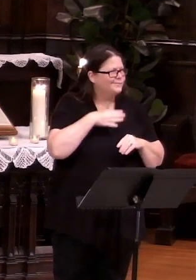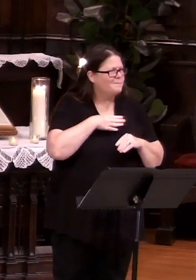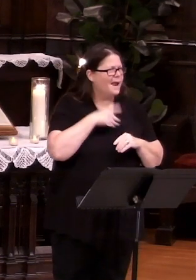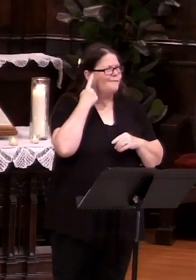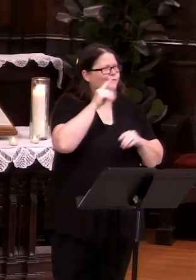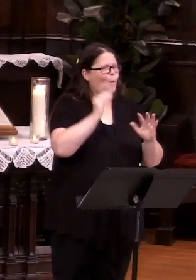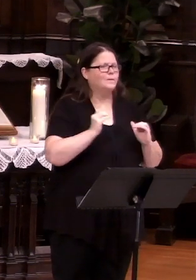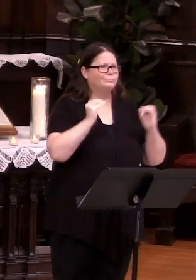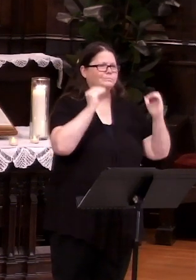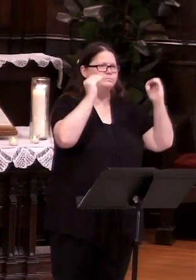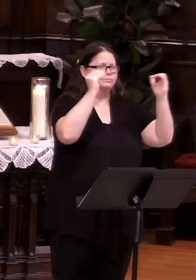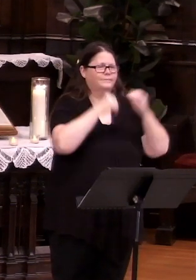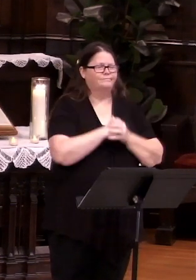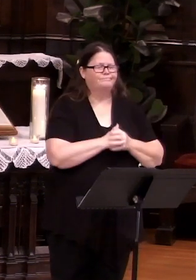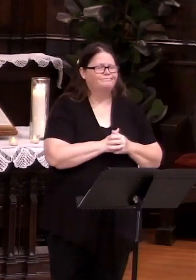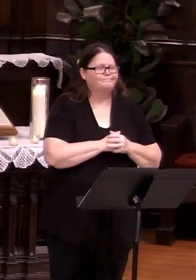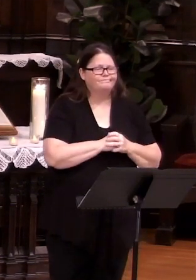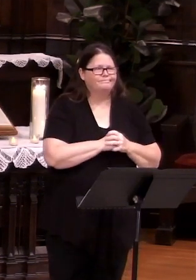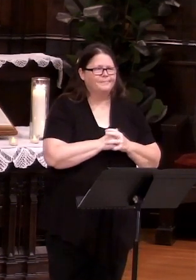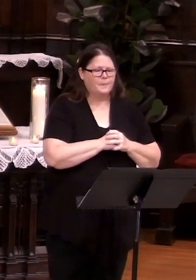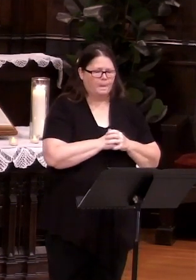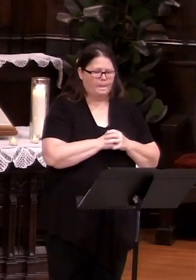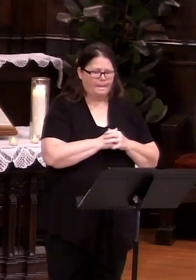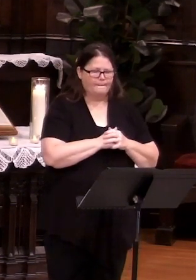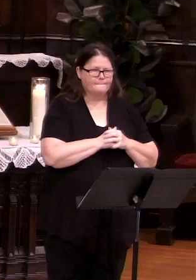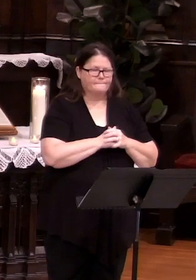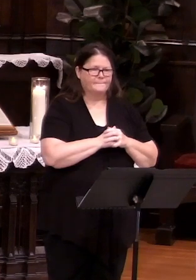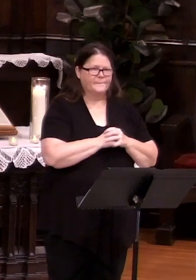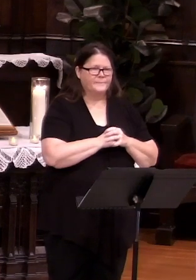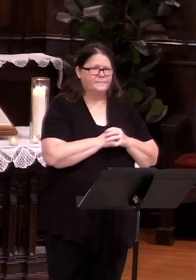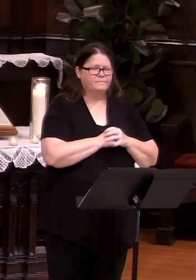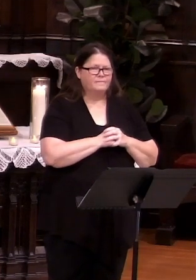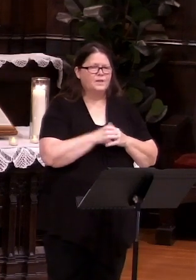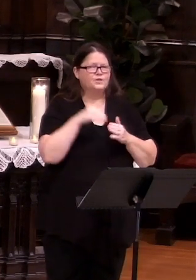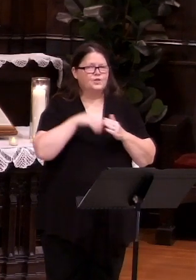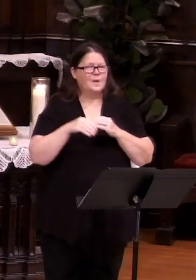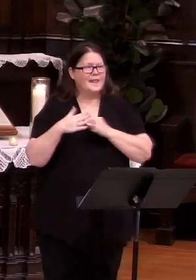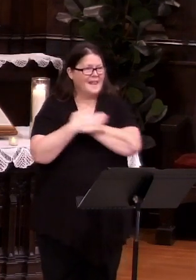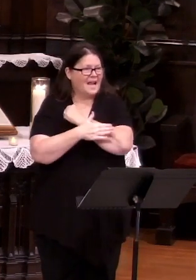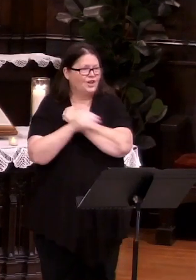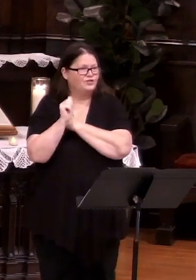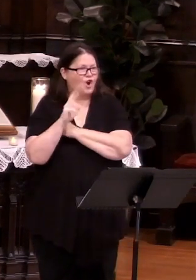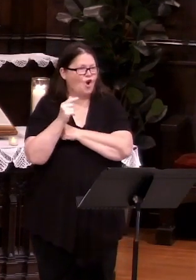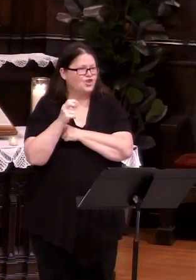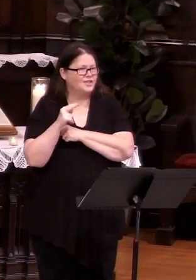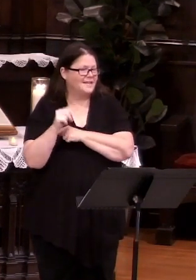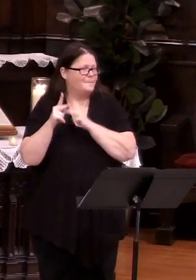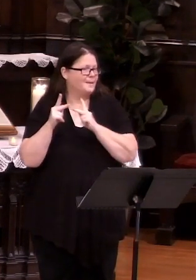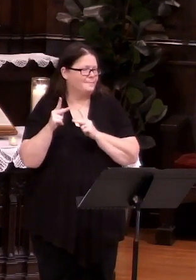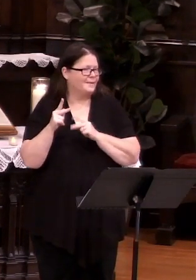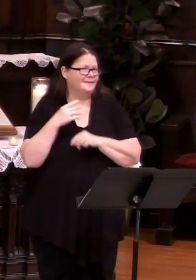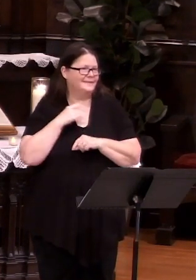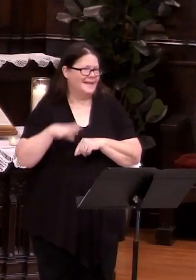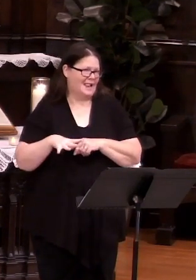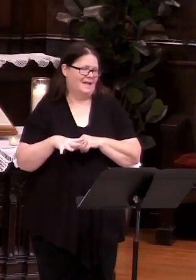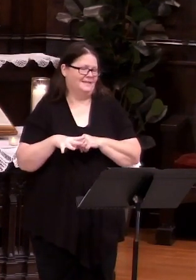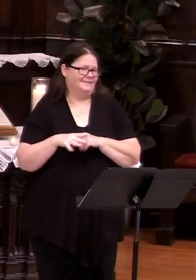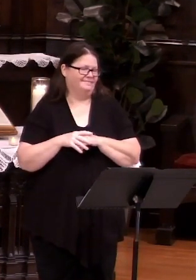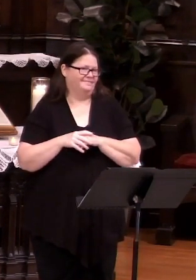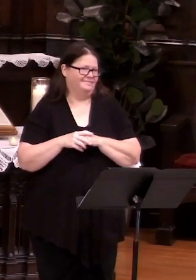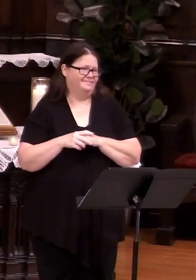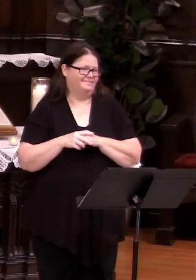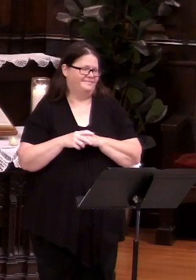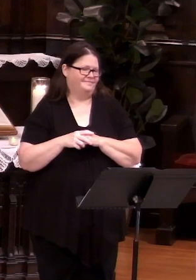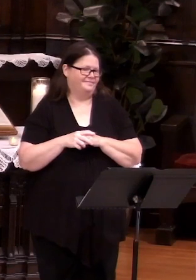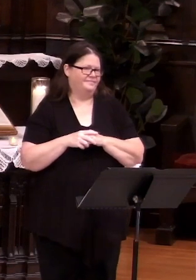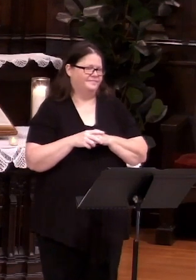Argentina was not well received. But today we're going to take a new look at it with some different eyes,